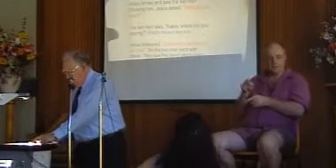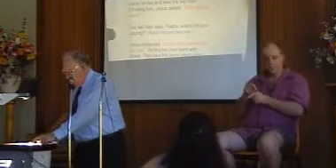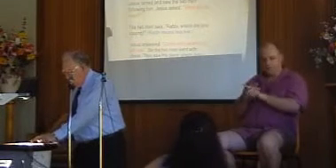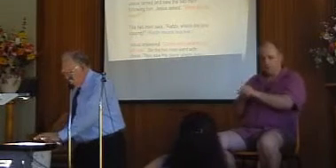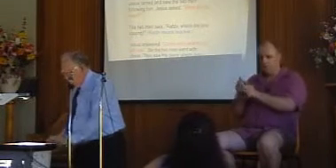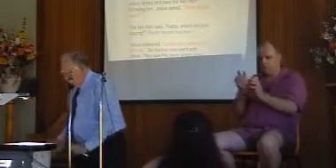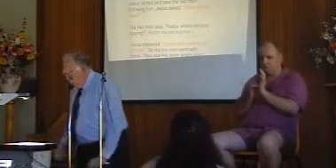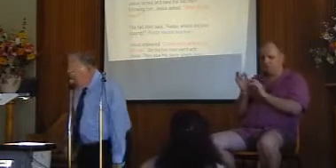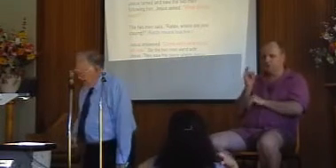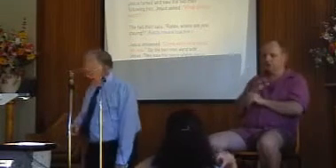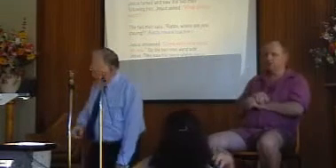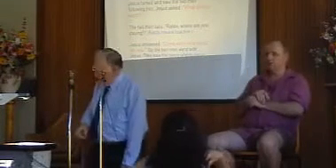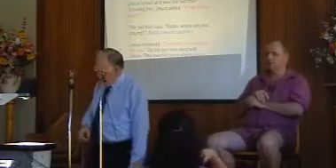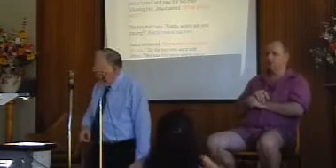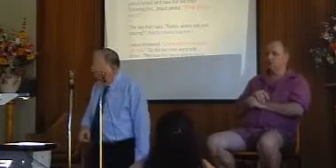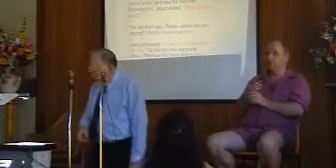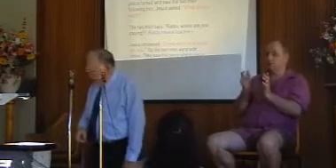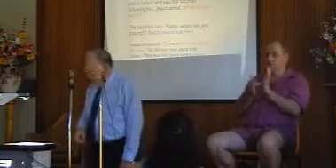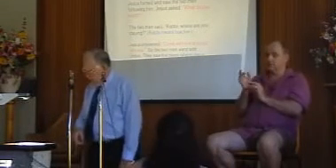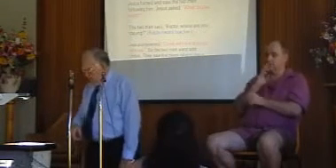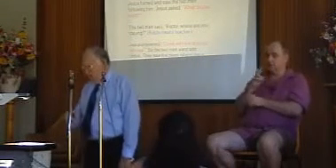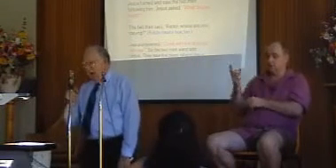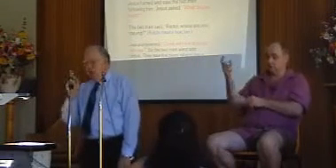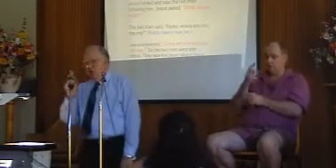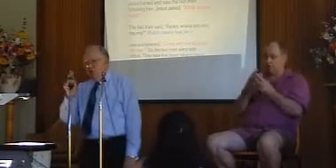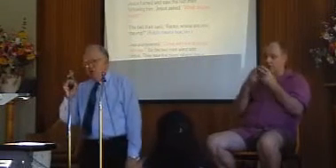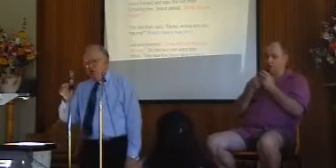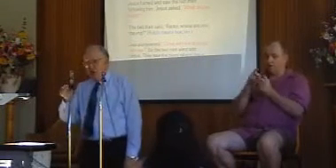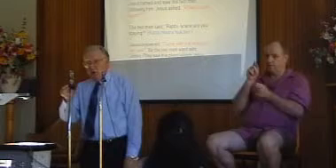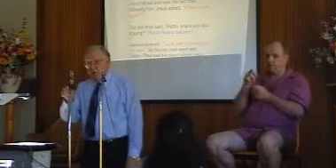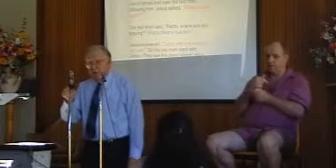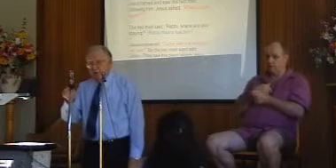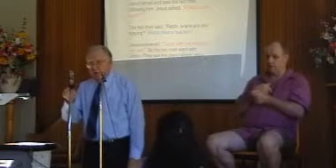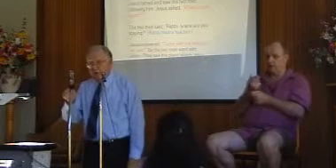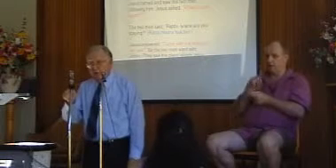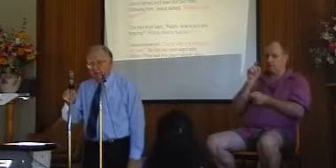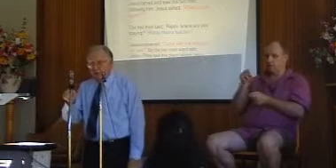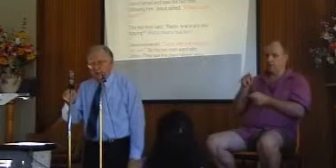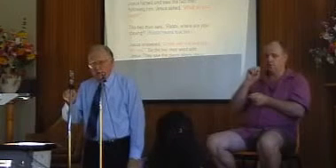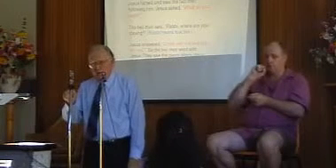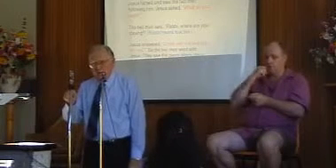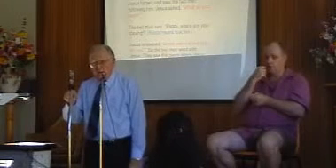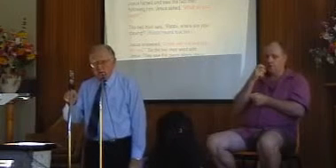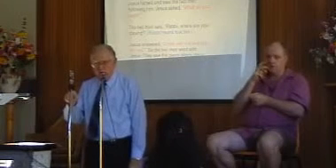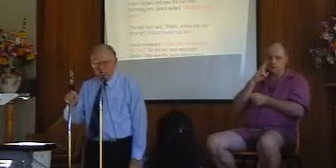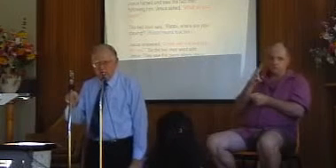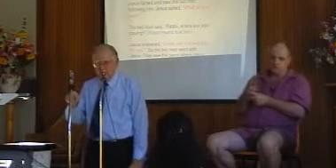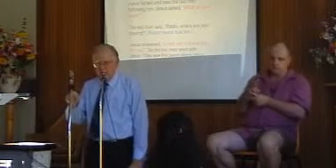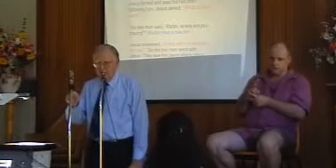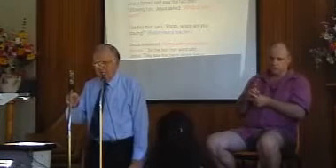answered, come with me and you'll see. What an